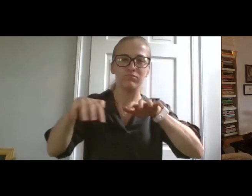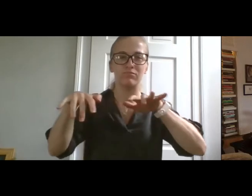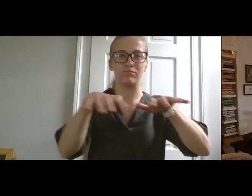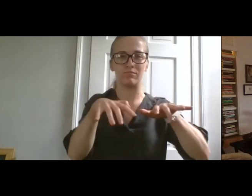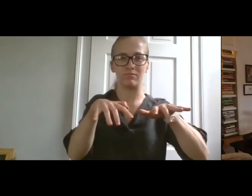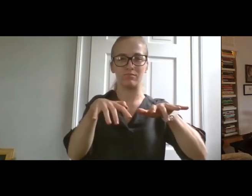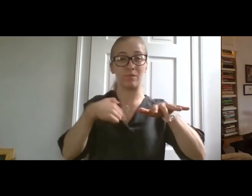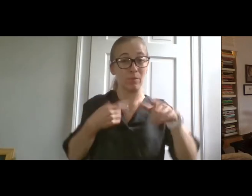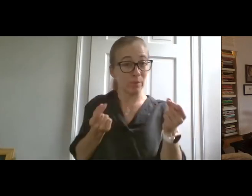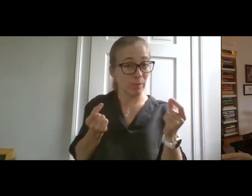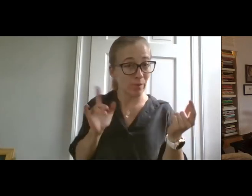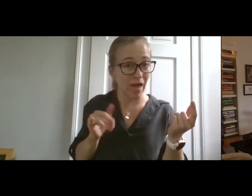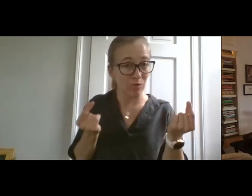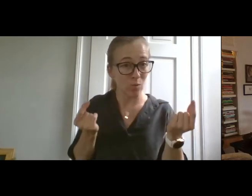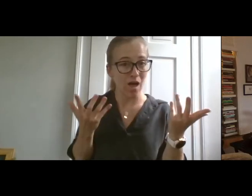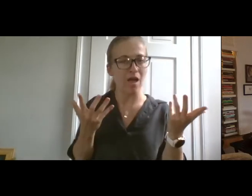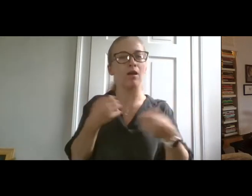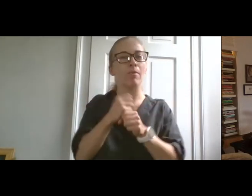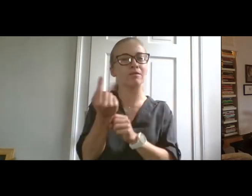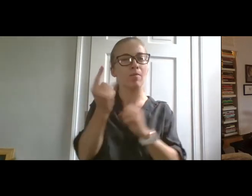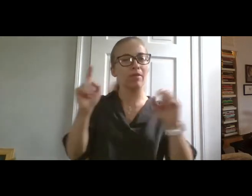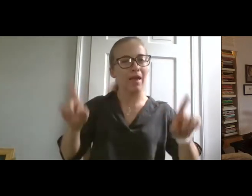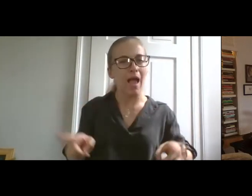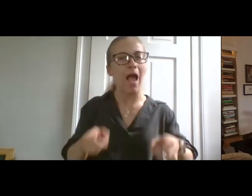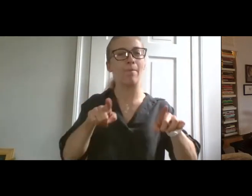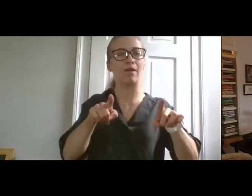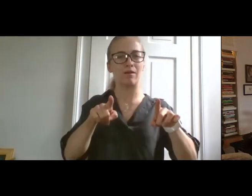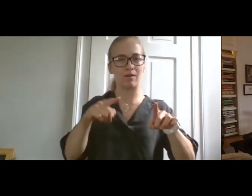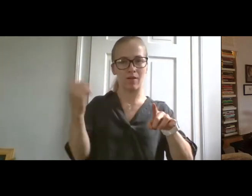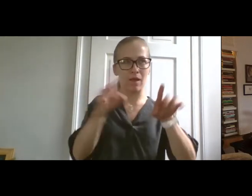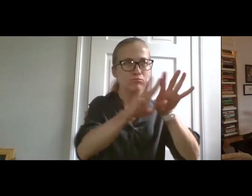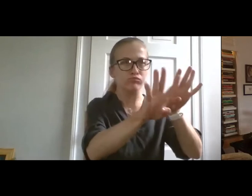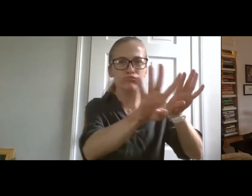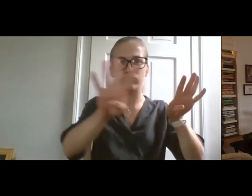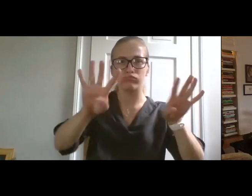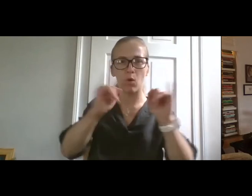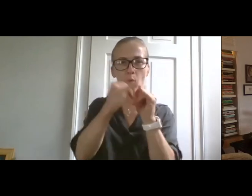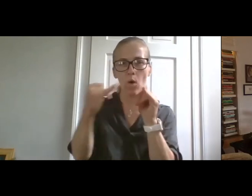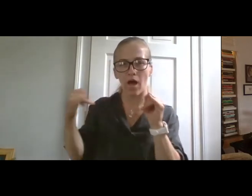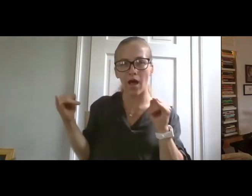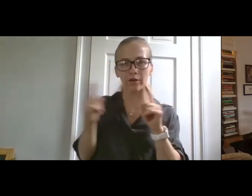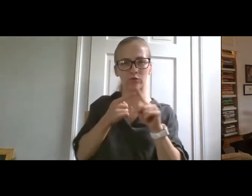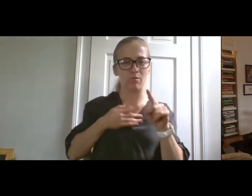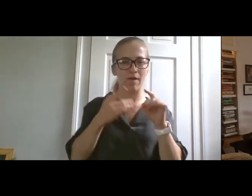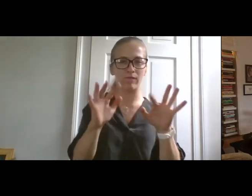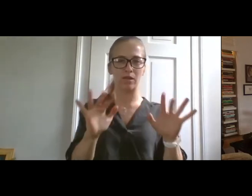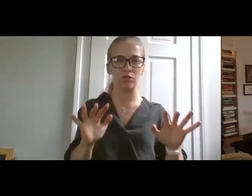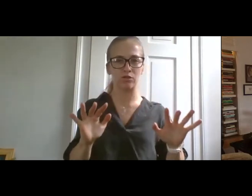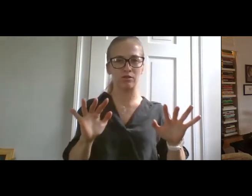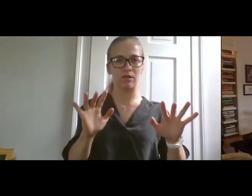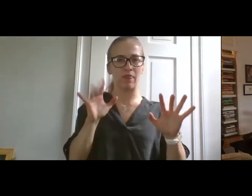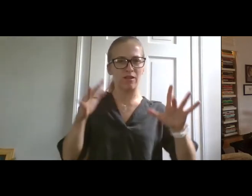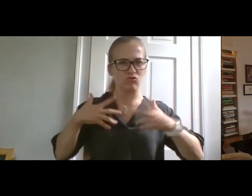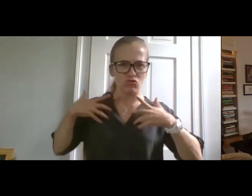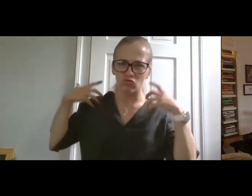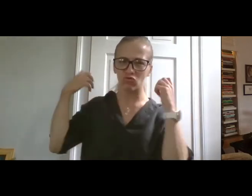doing that, I'm making something happen to the paneled walls, to the wires, to my fingers, which get stronger